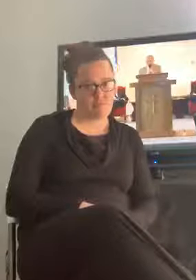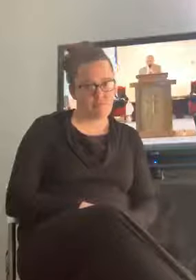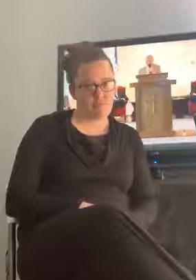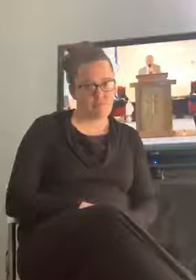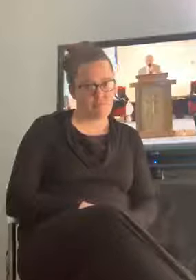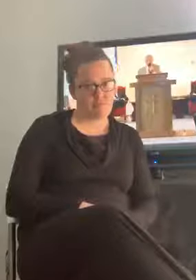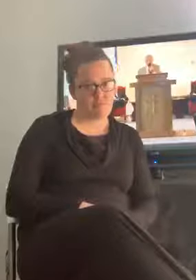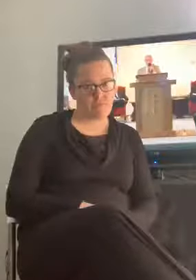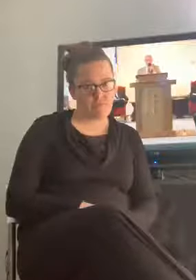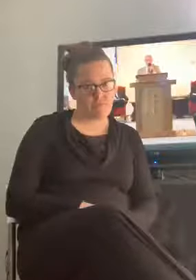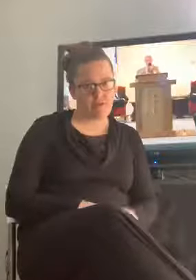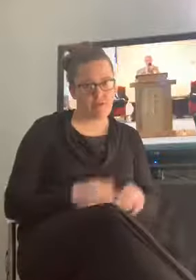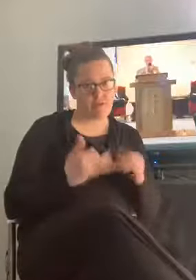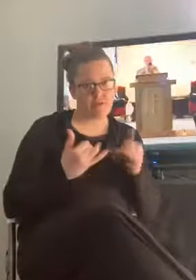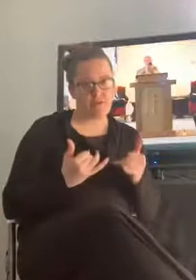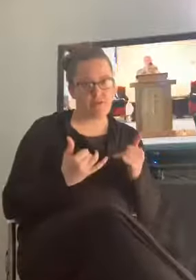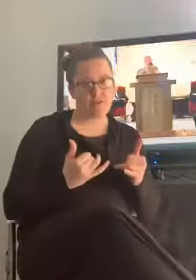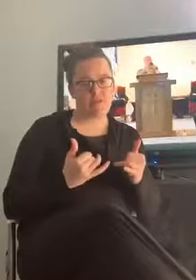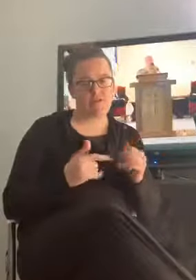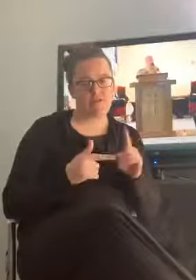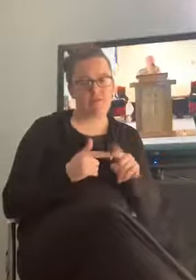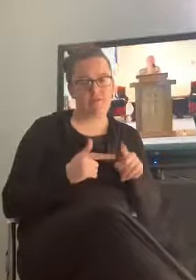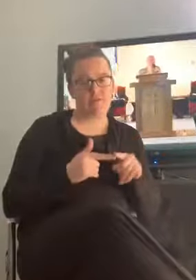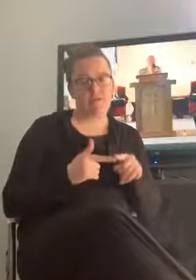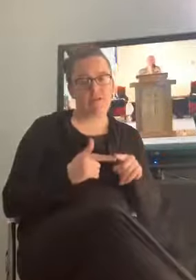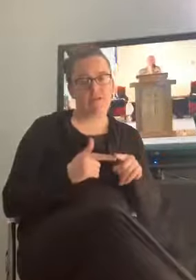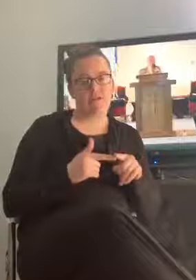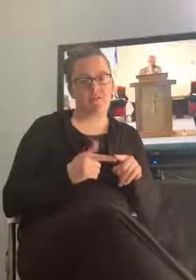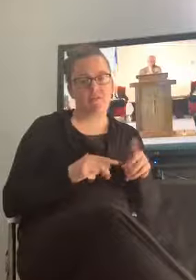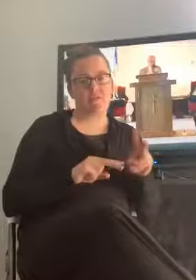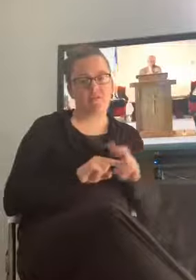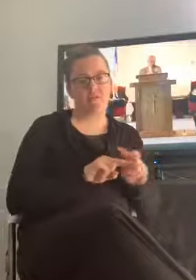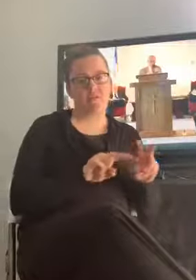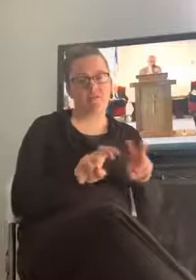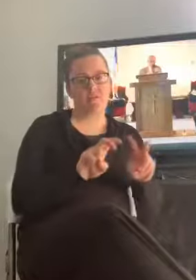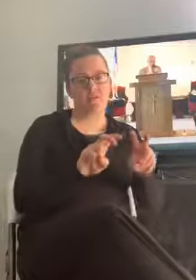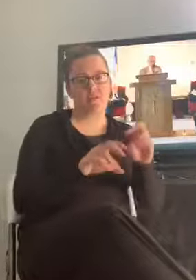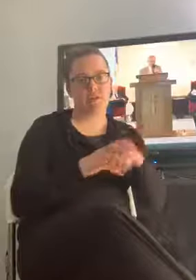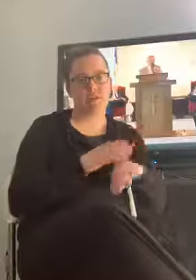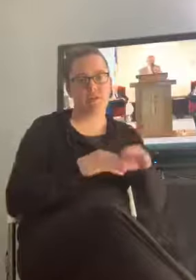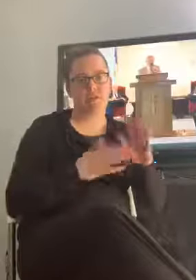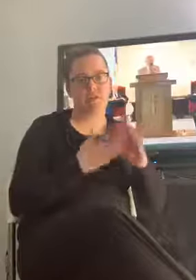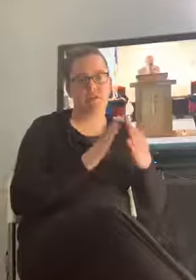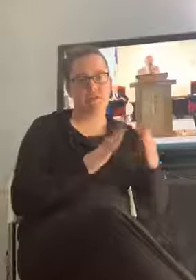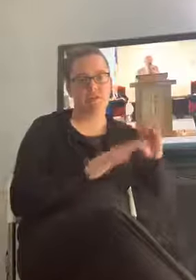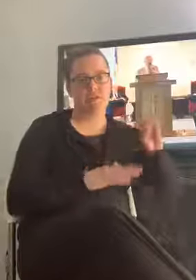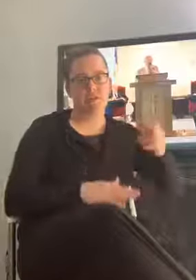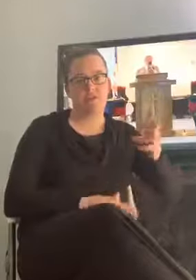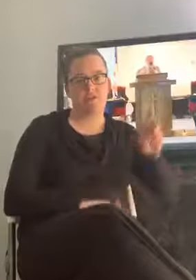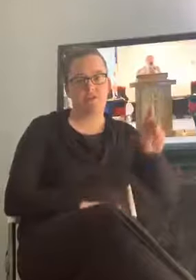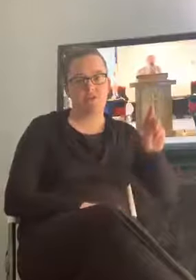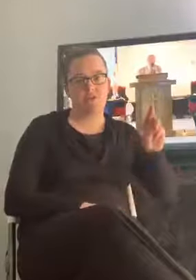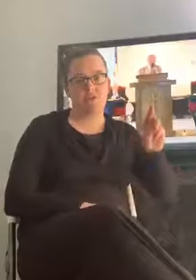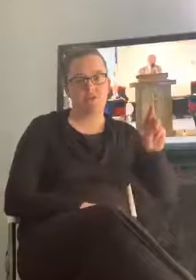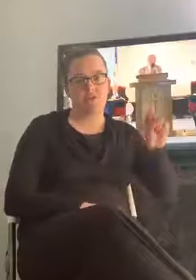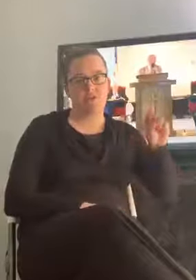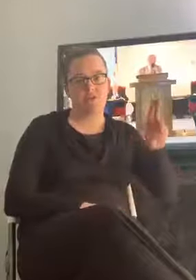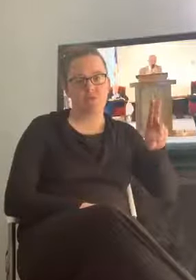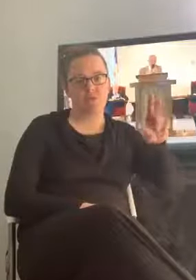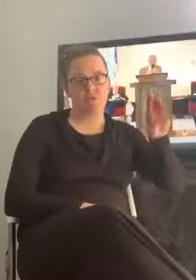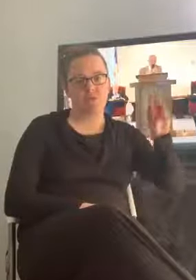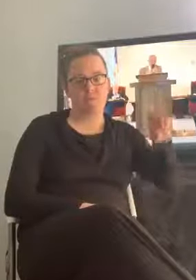Jerusalem. Right. He was entering into Jerusalem. This is known as the final